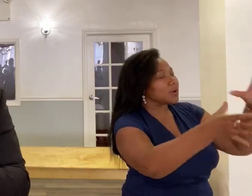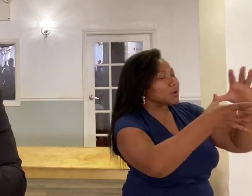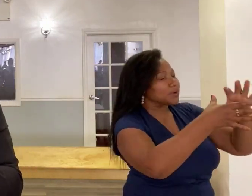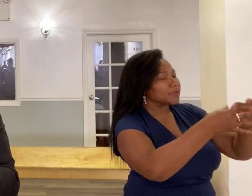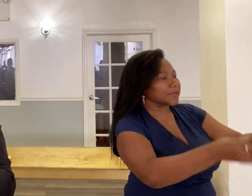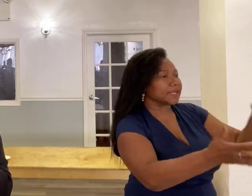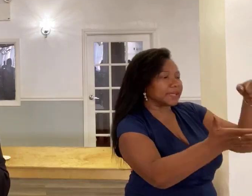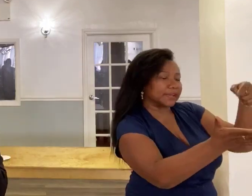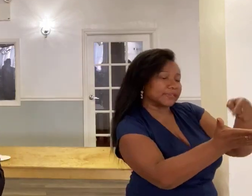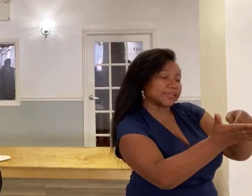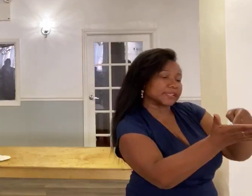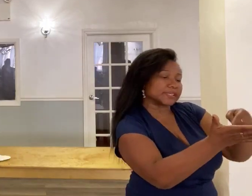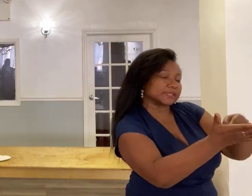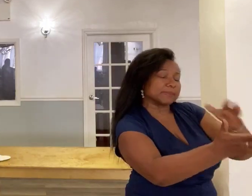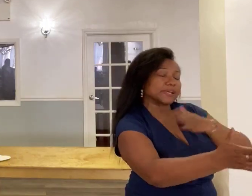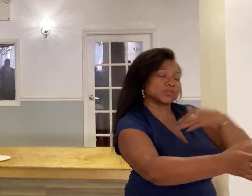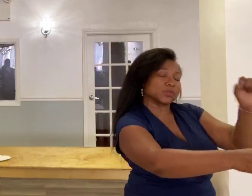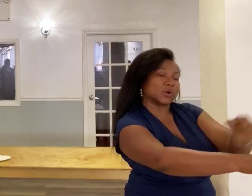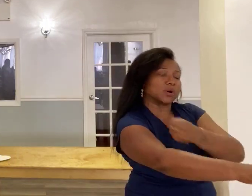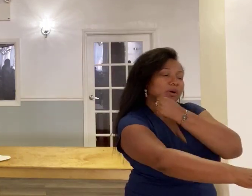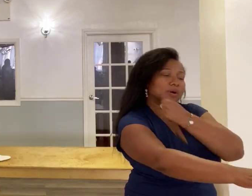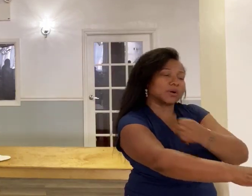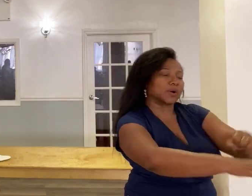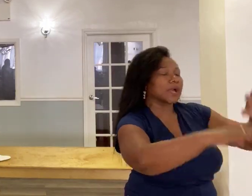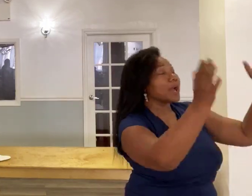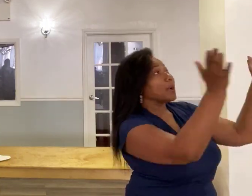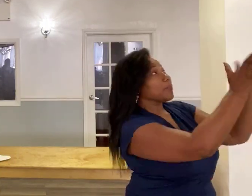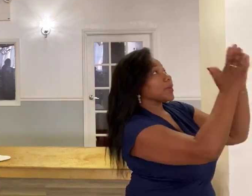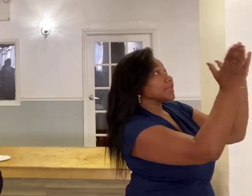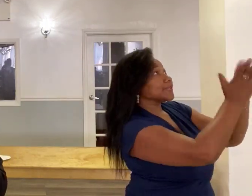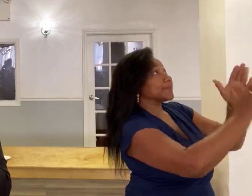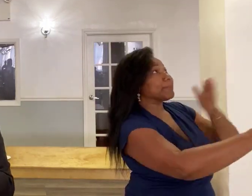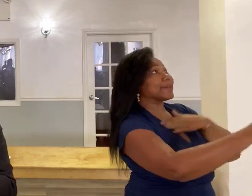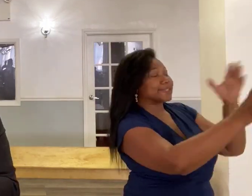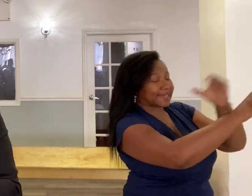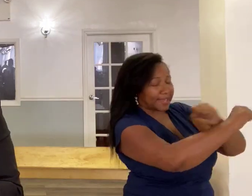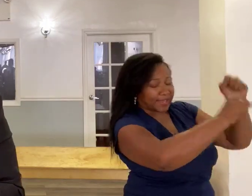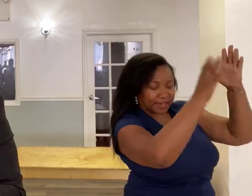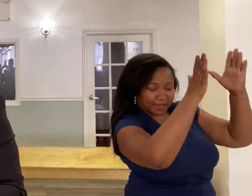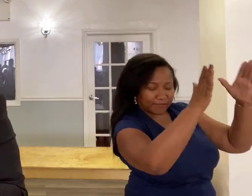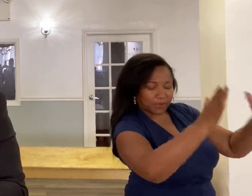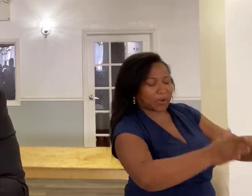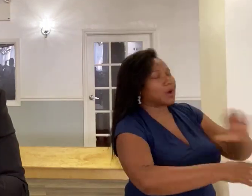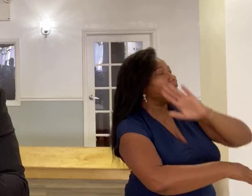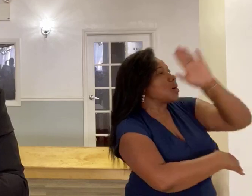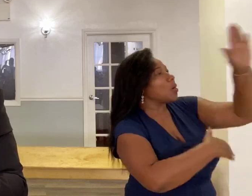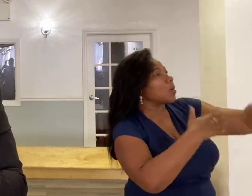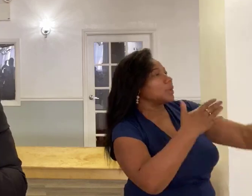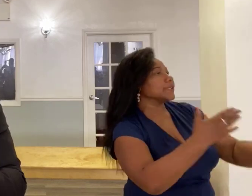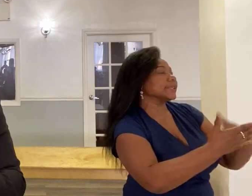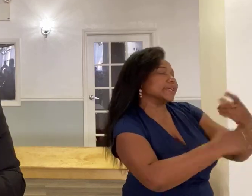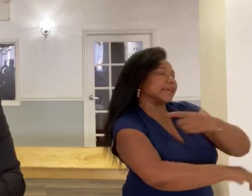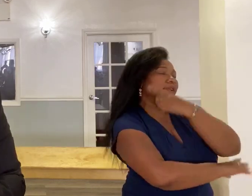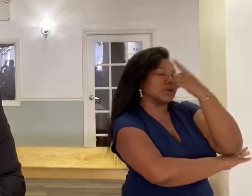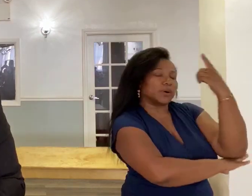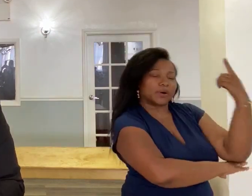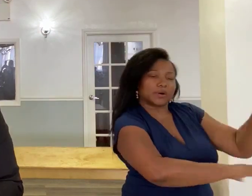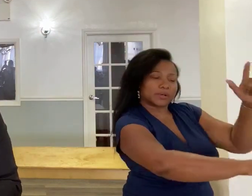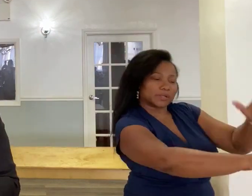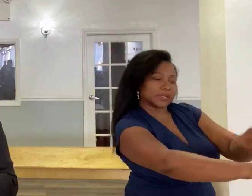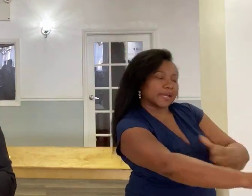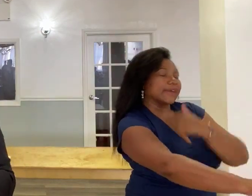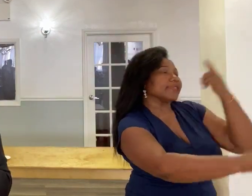my story, this is my song, praising my Savior.